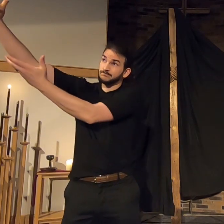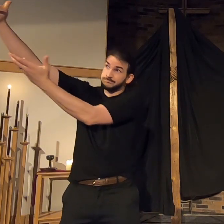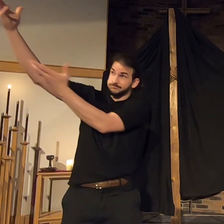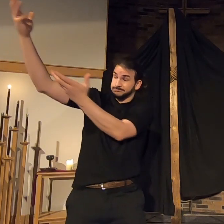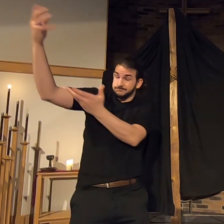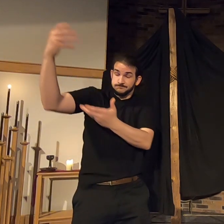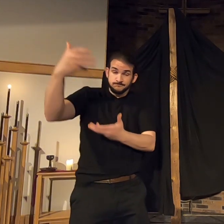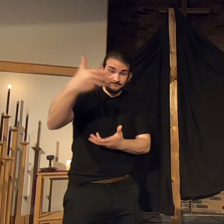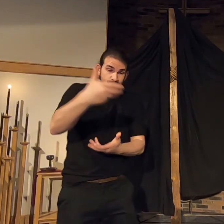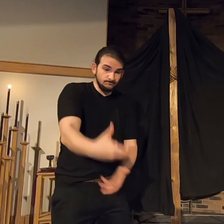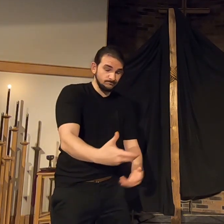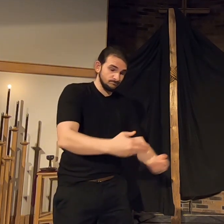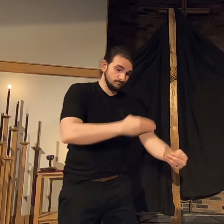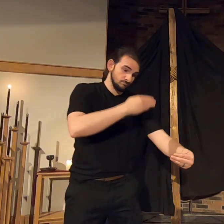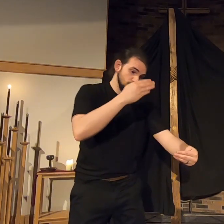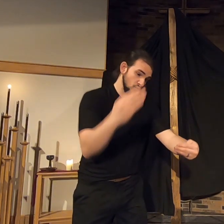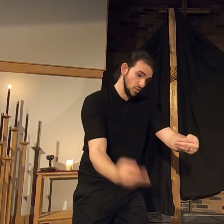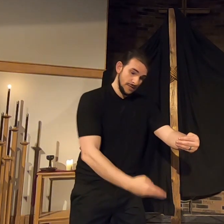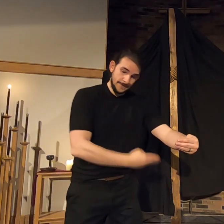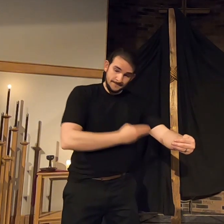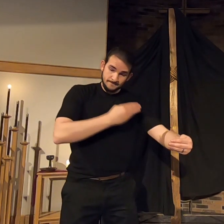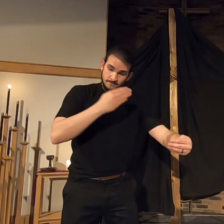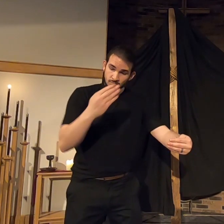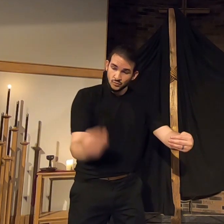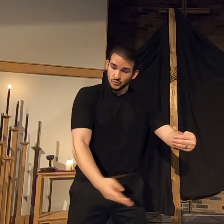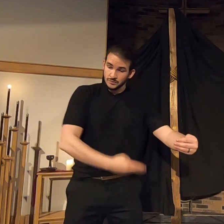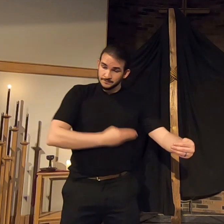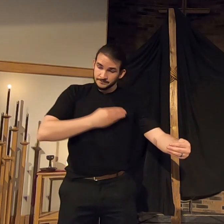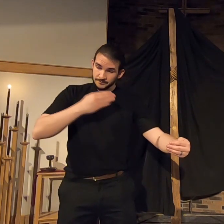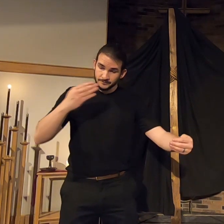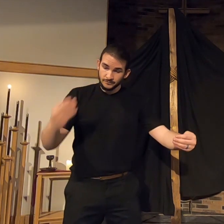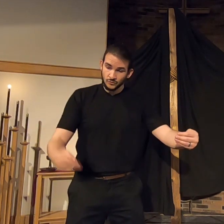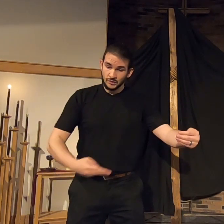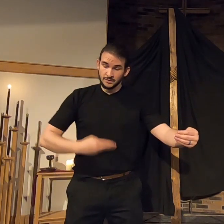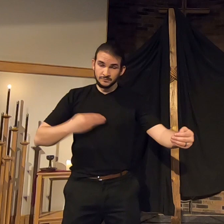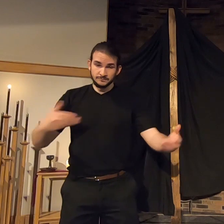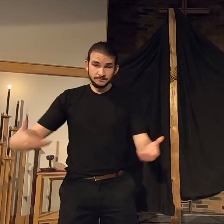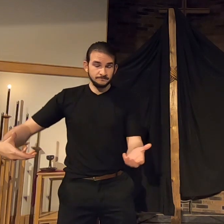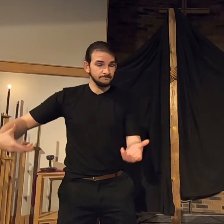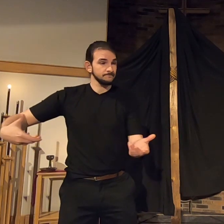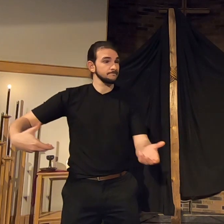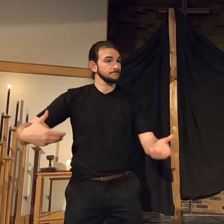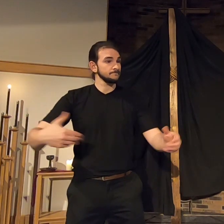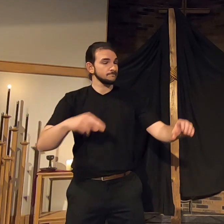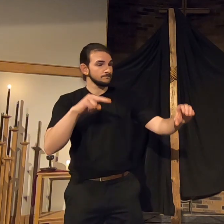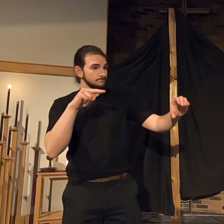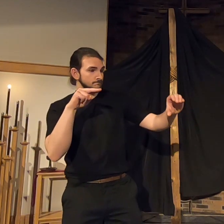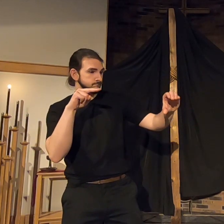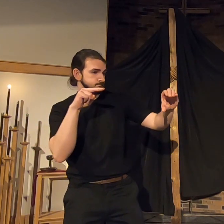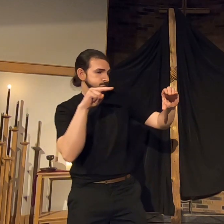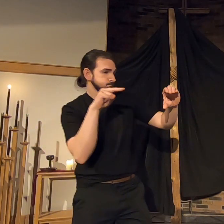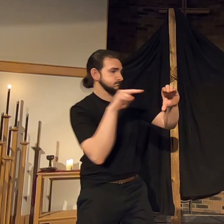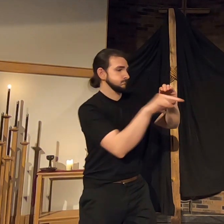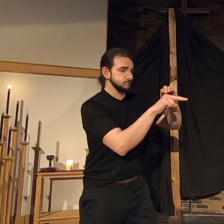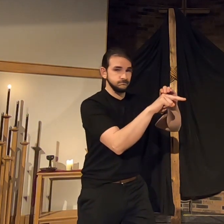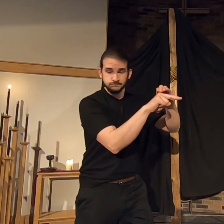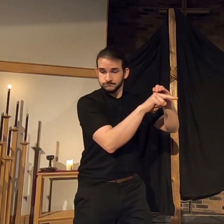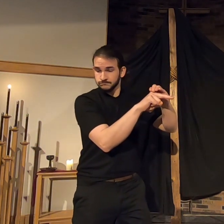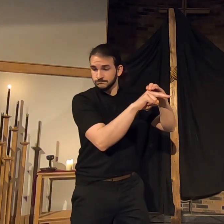and took the body down from the cross. He had Jesus' body wrapped in the cloth, and he